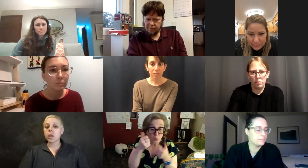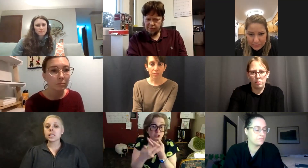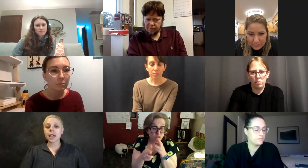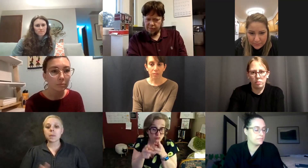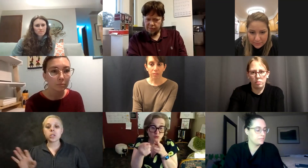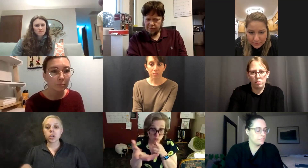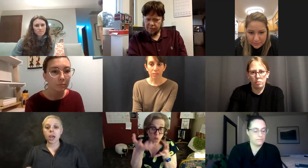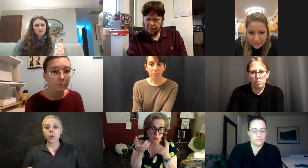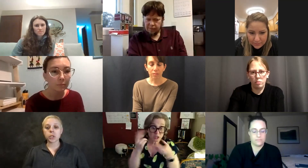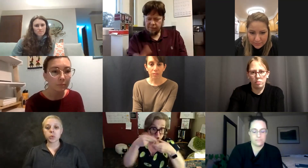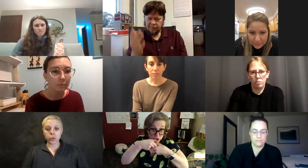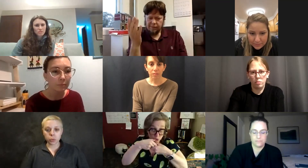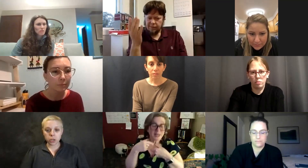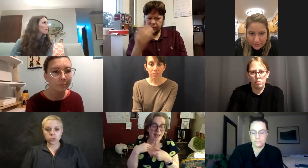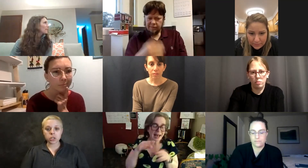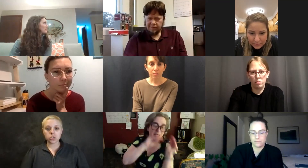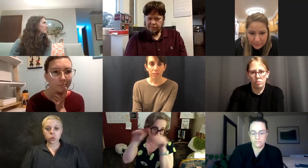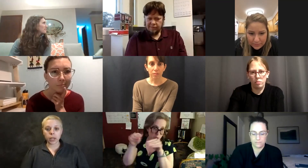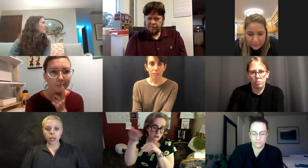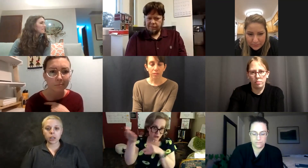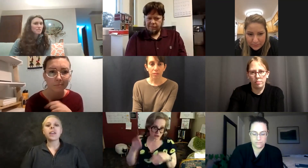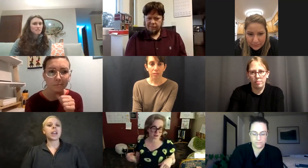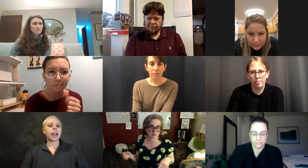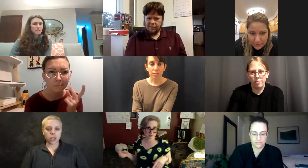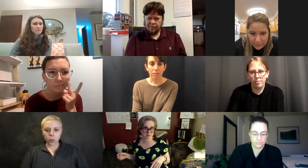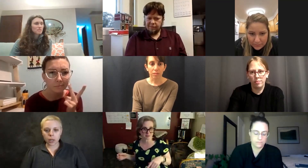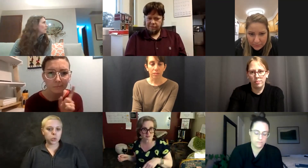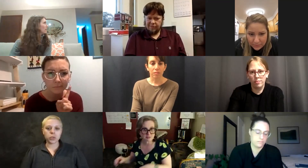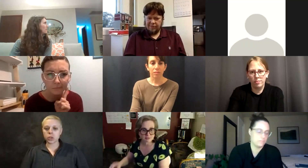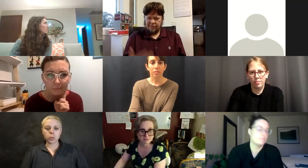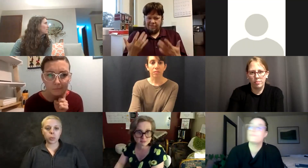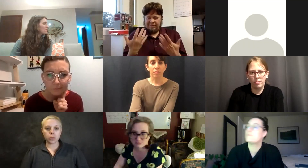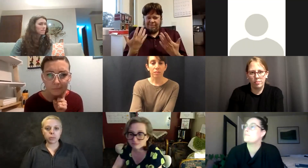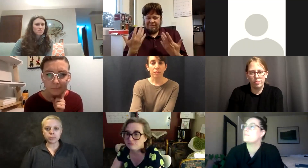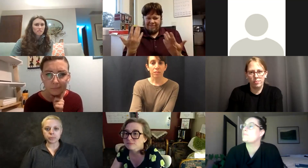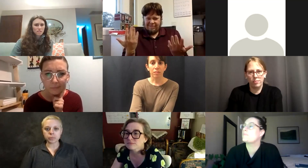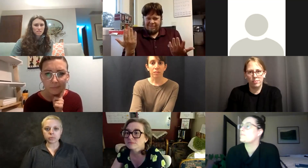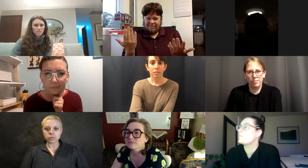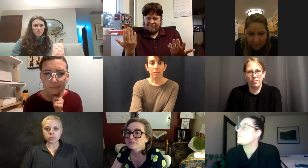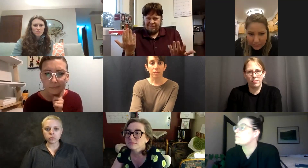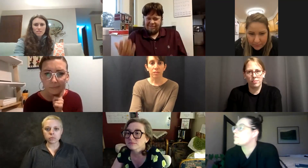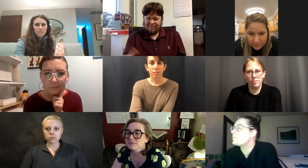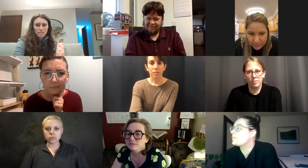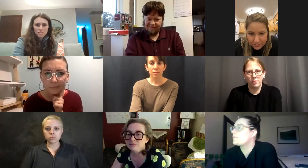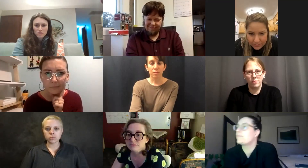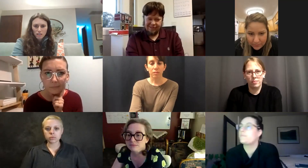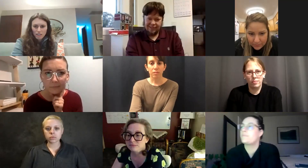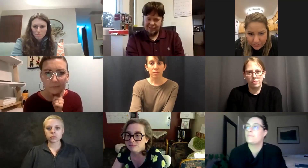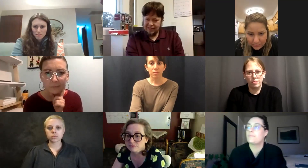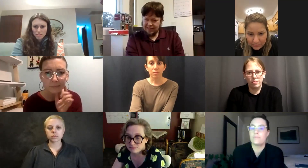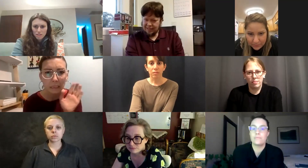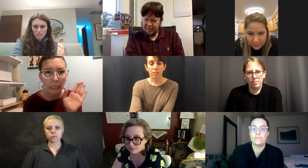If you want to type in the chat which room you're interested in joining, then I can go ahead and move you to the appropriate room.